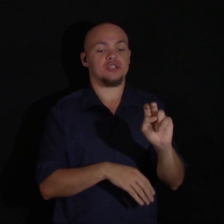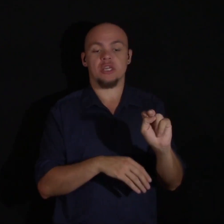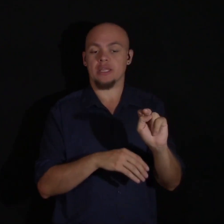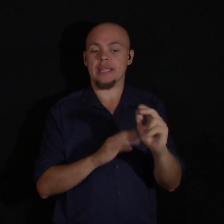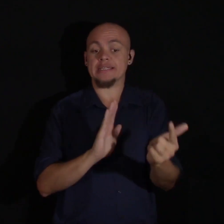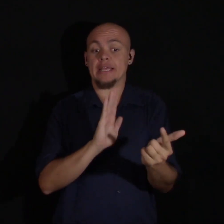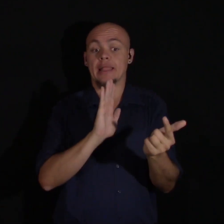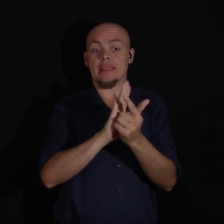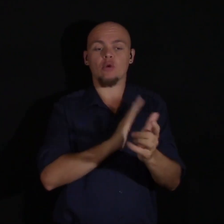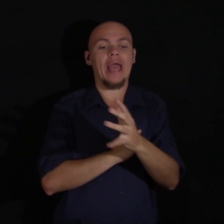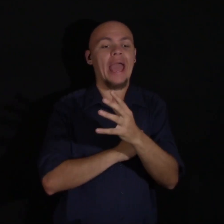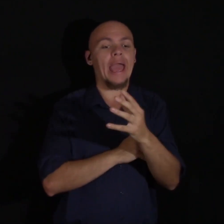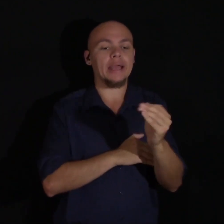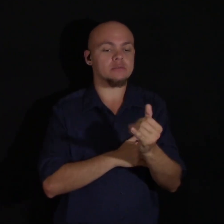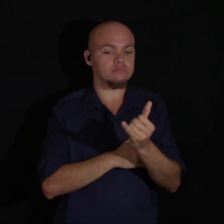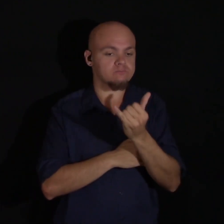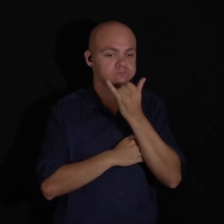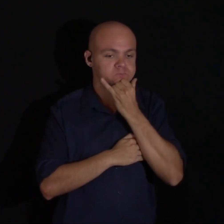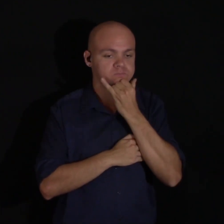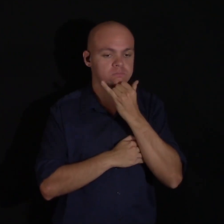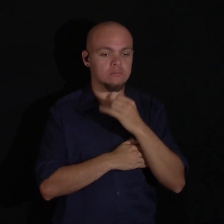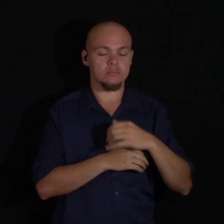wrong.